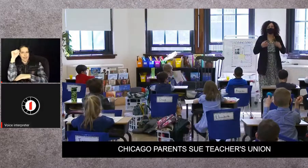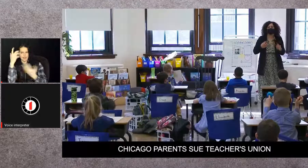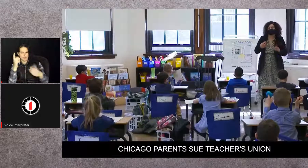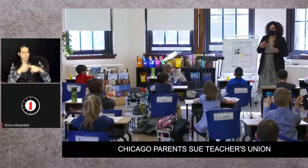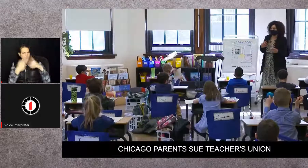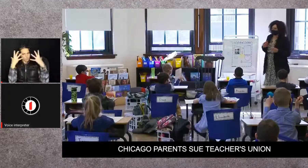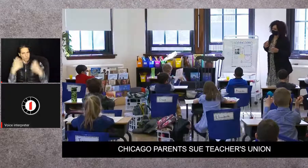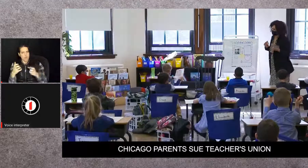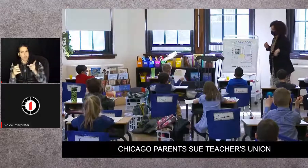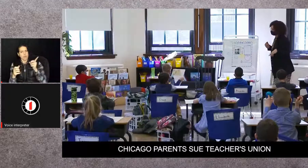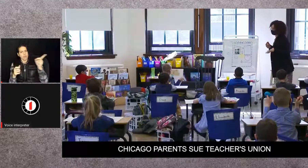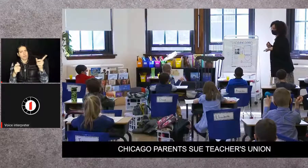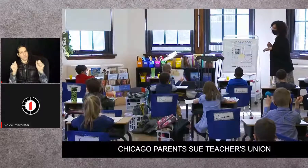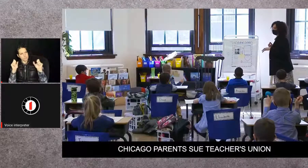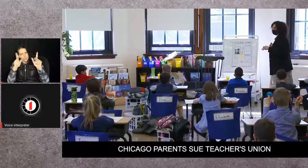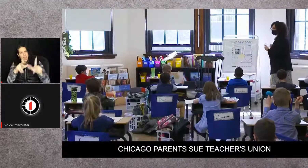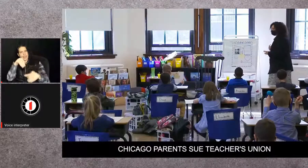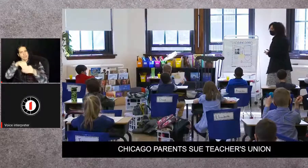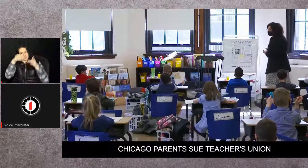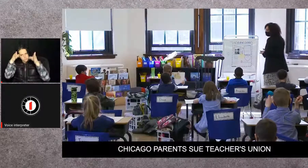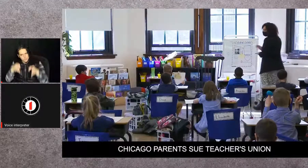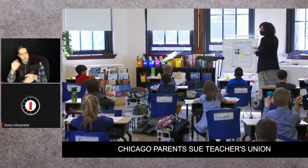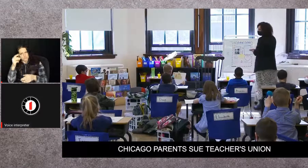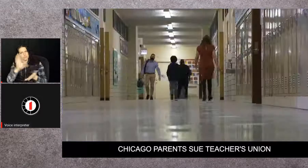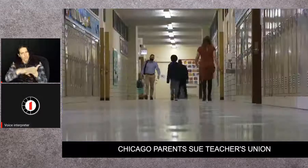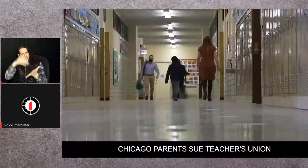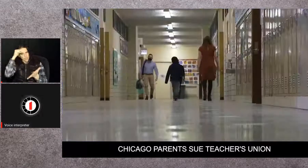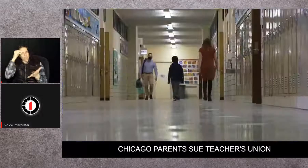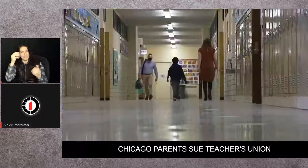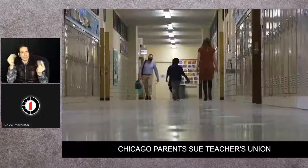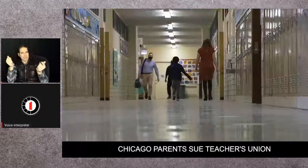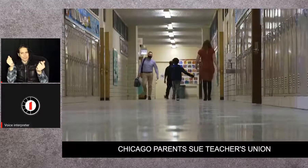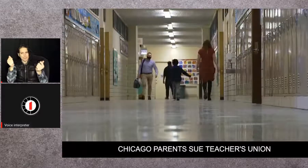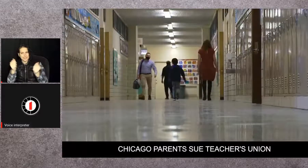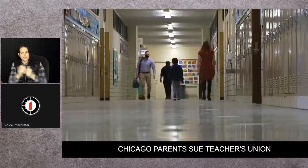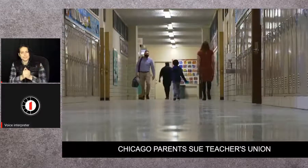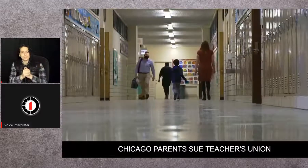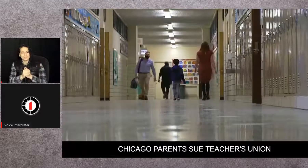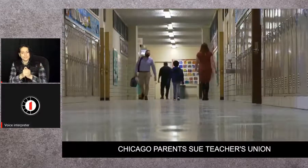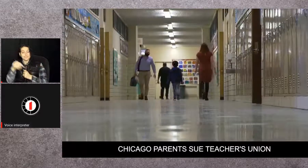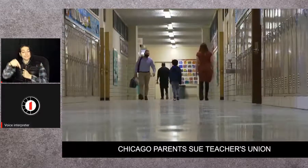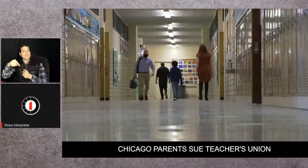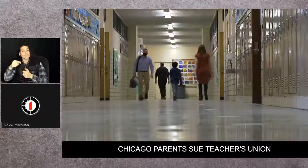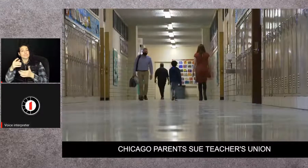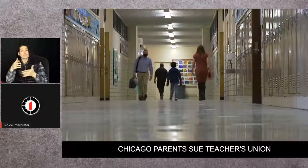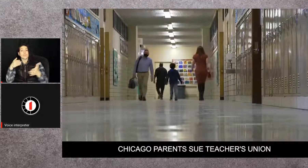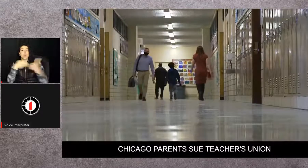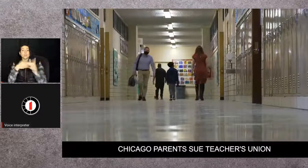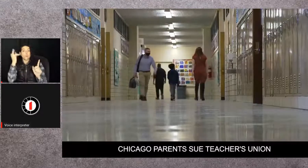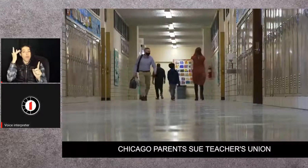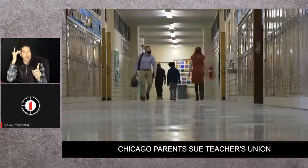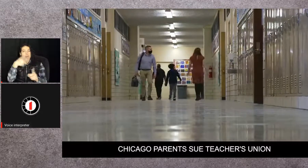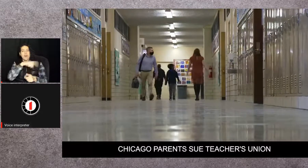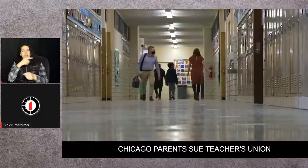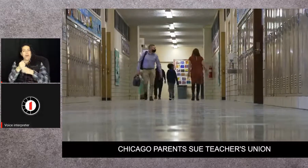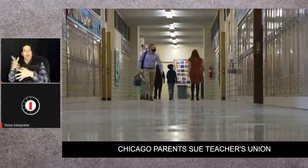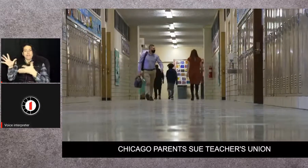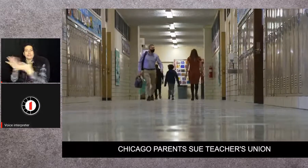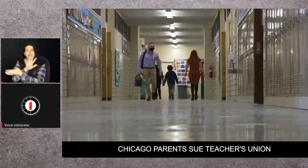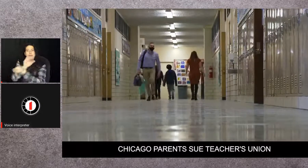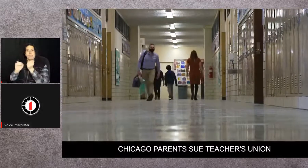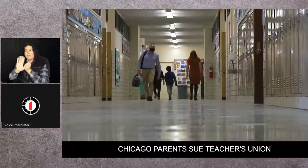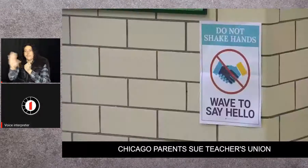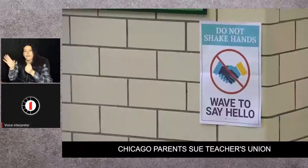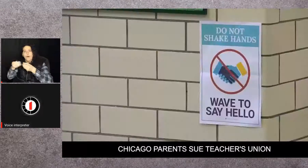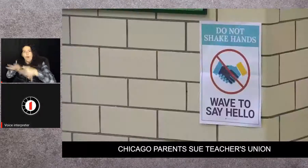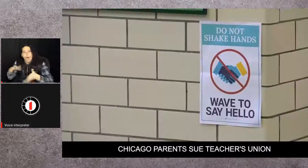the Chicago Teachers Union, claiming they were on an illegal strike and they want them to return to in-person learning